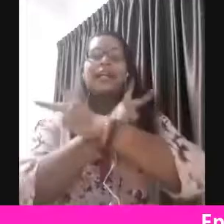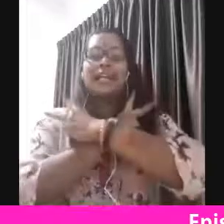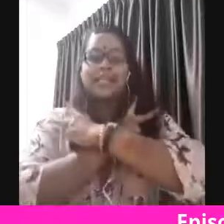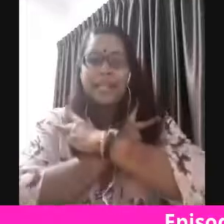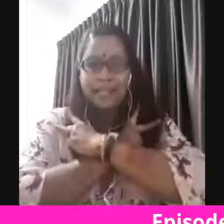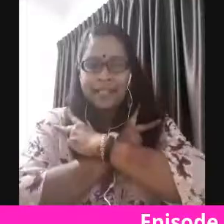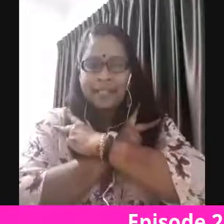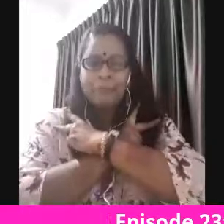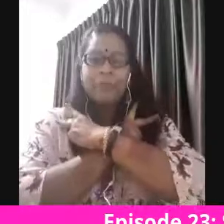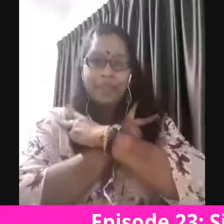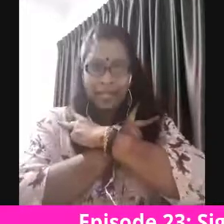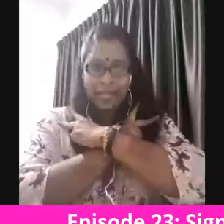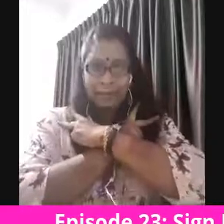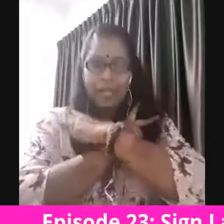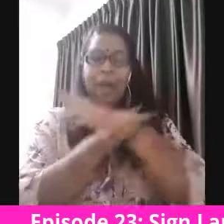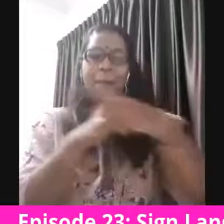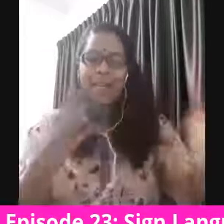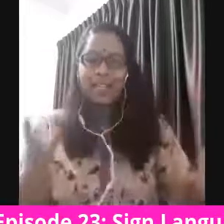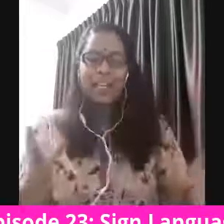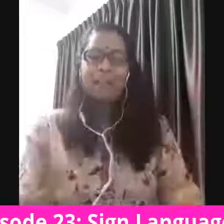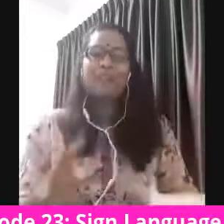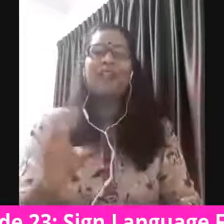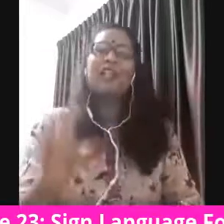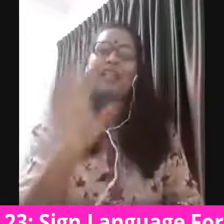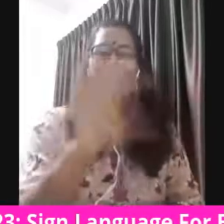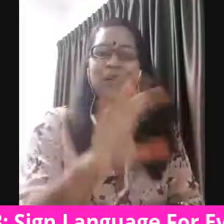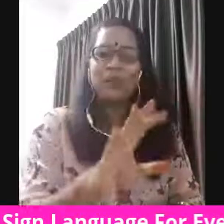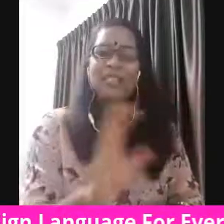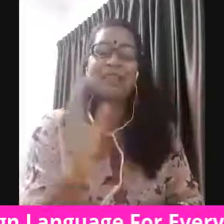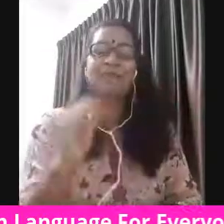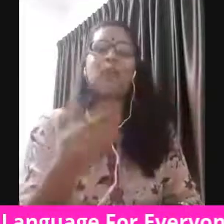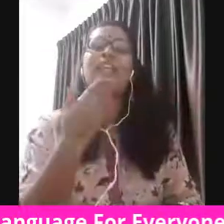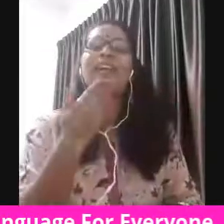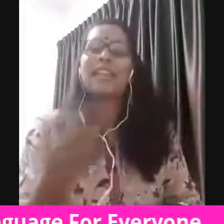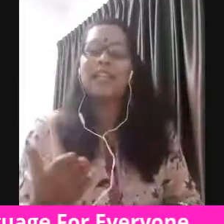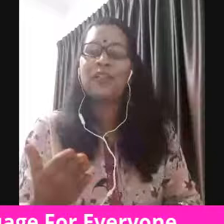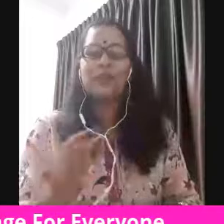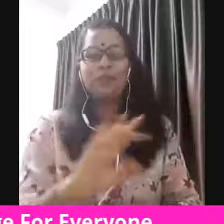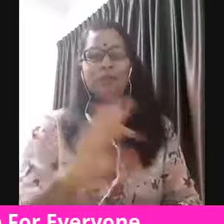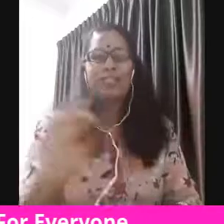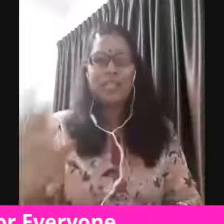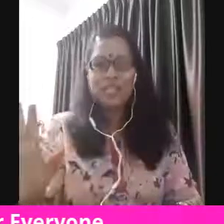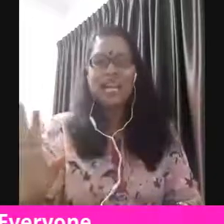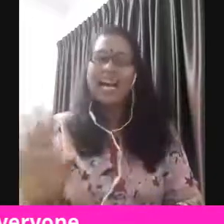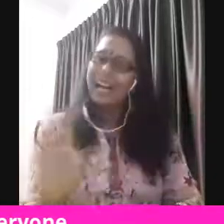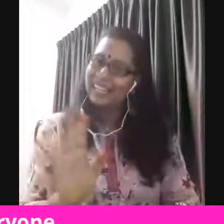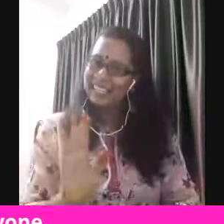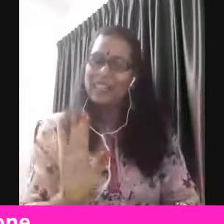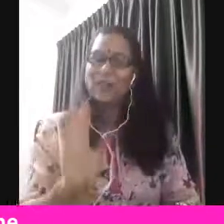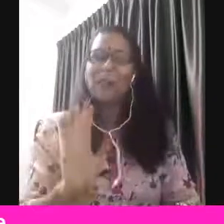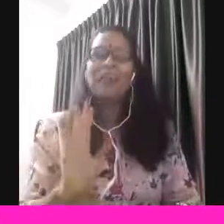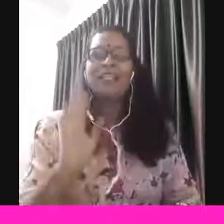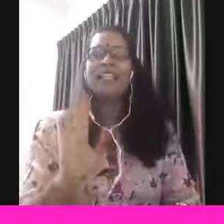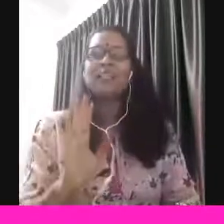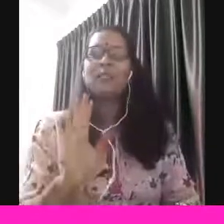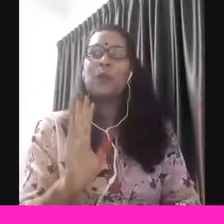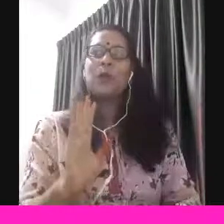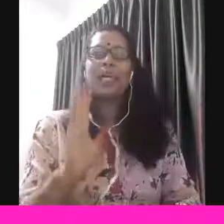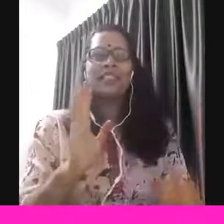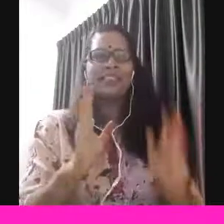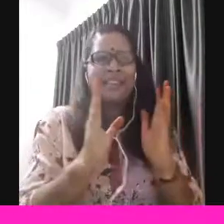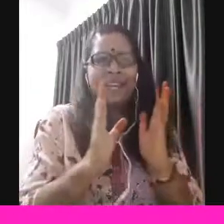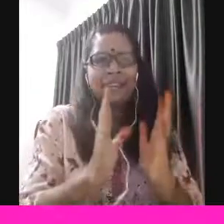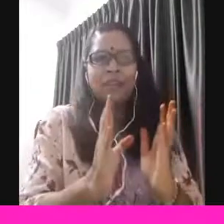terima kasih, K. mhm, But mhm, we will go to the simple one, thank you, finish, mhm. like that. So there is